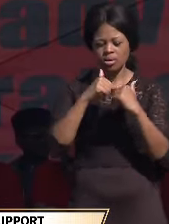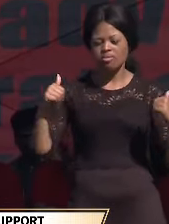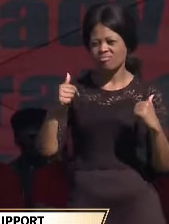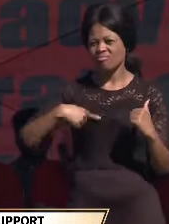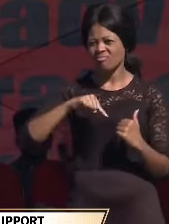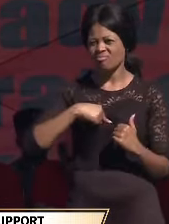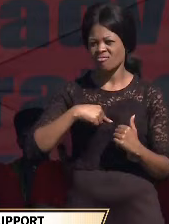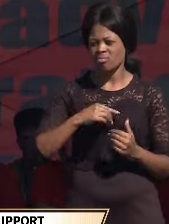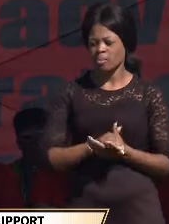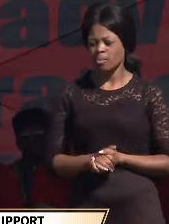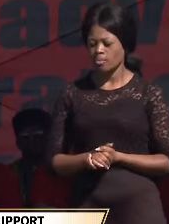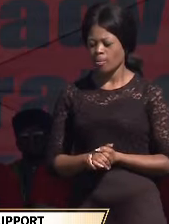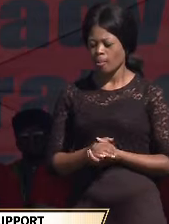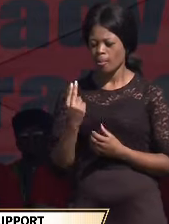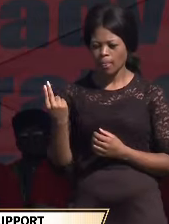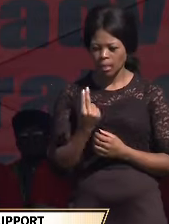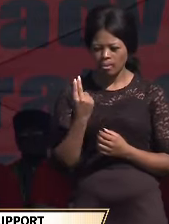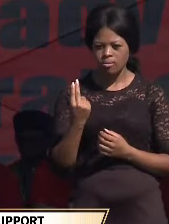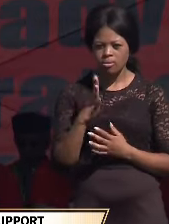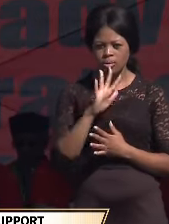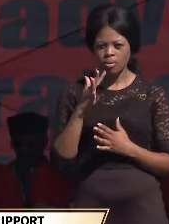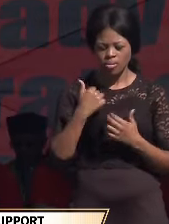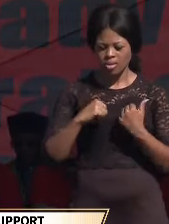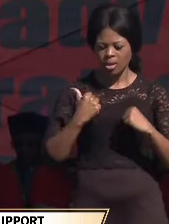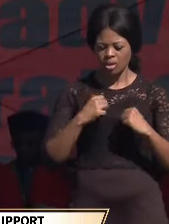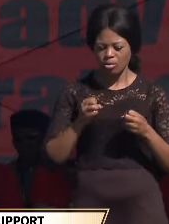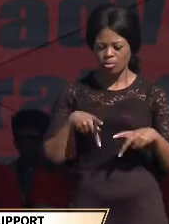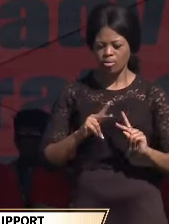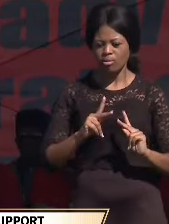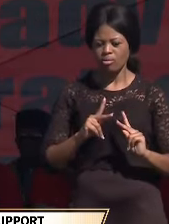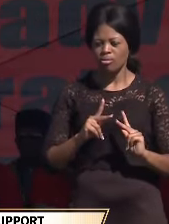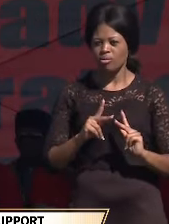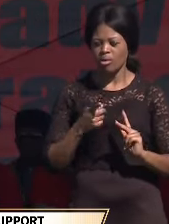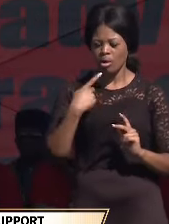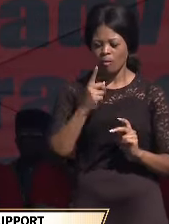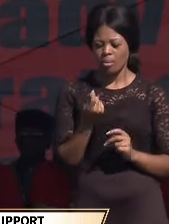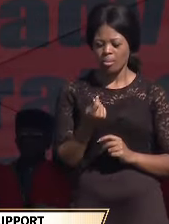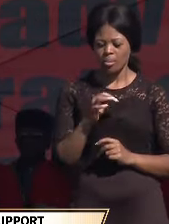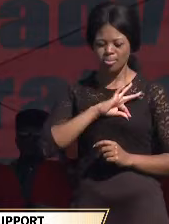ourselves. Also, let's not act opportunistically on the national minimum wage.